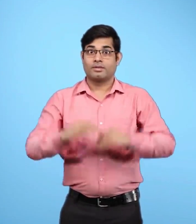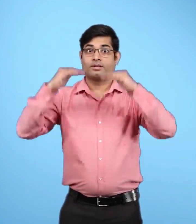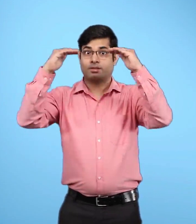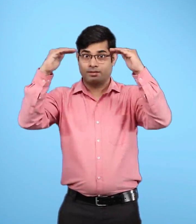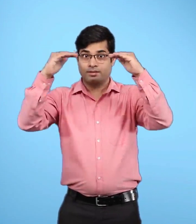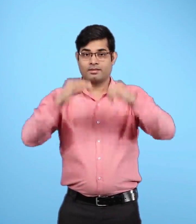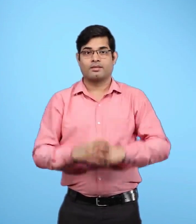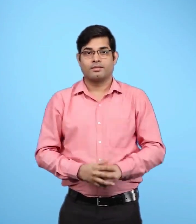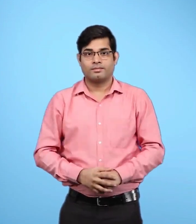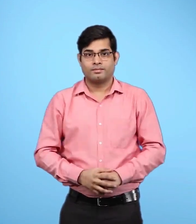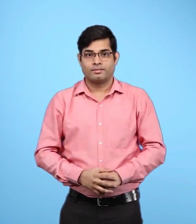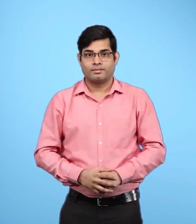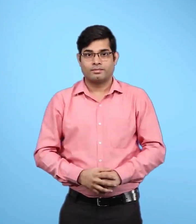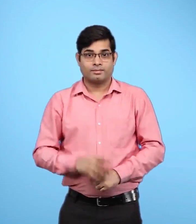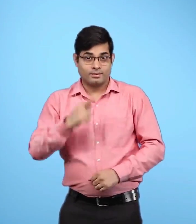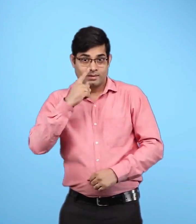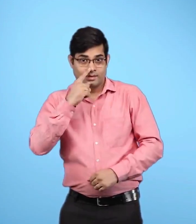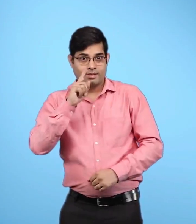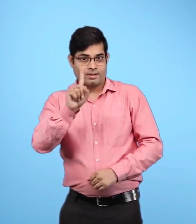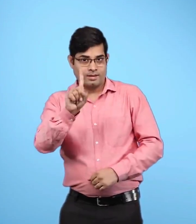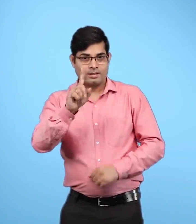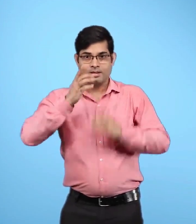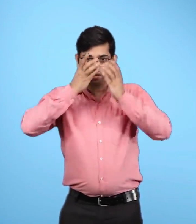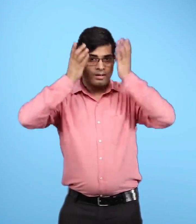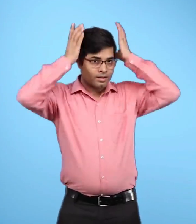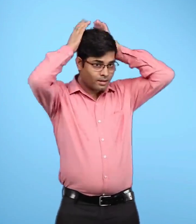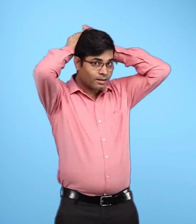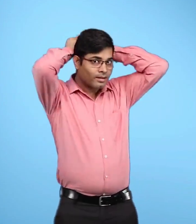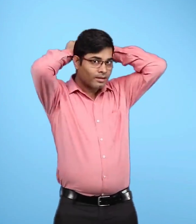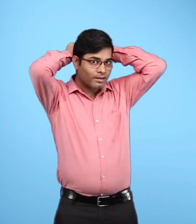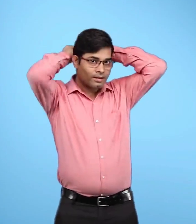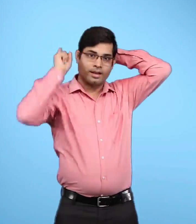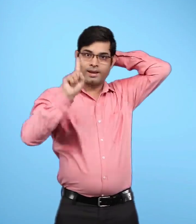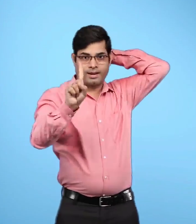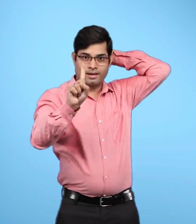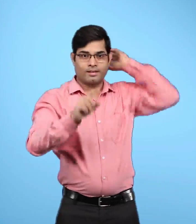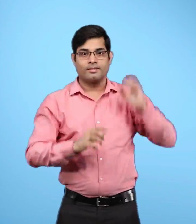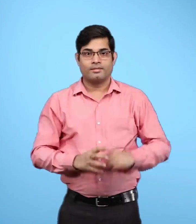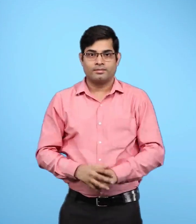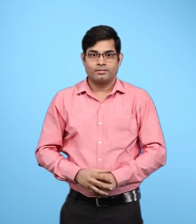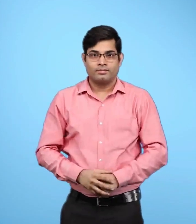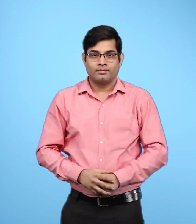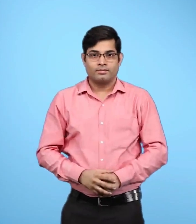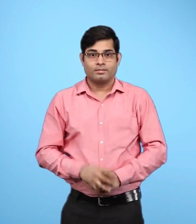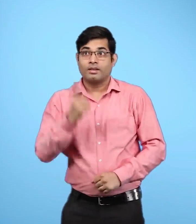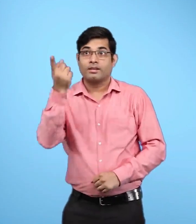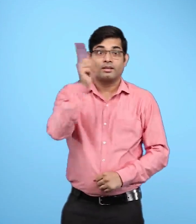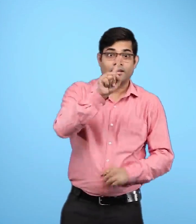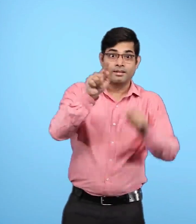Row 1, column 1 has a picture of a girl with only 1 ponytail. Column 2